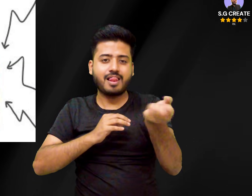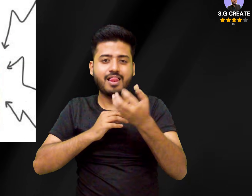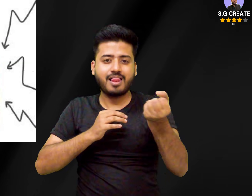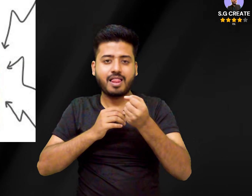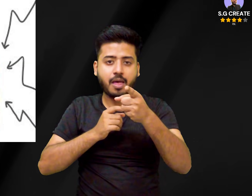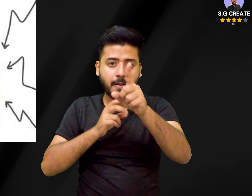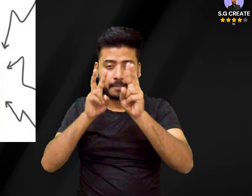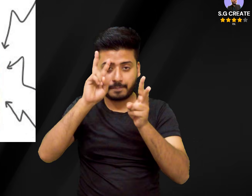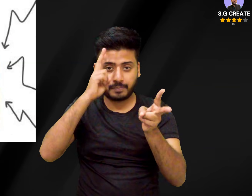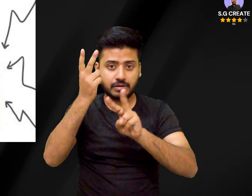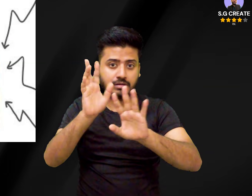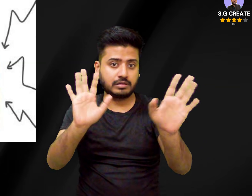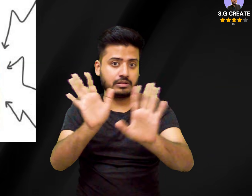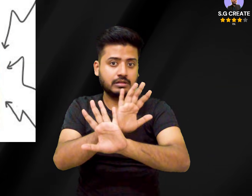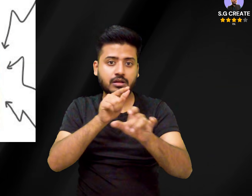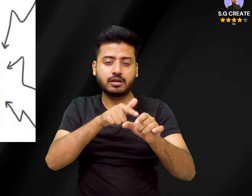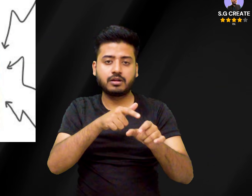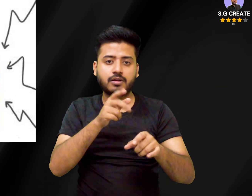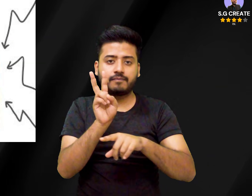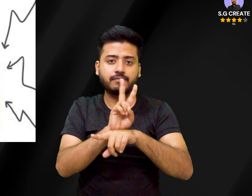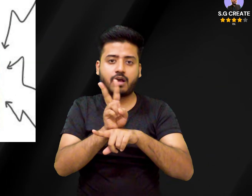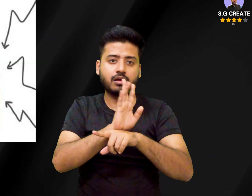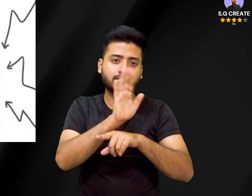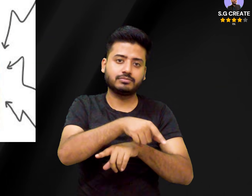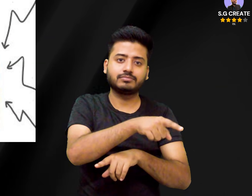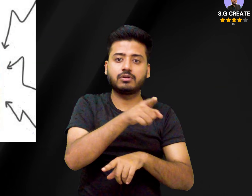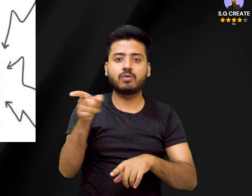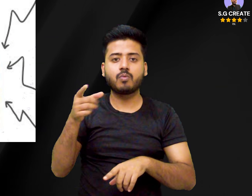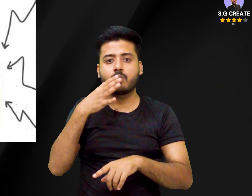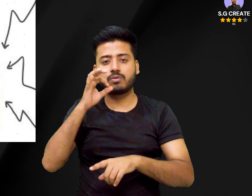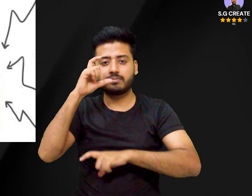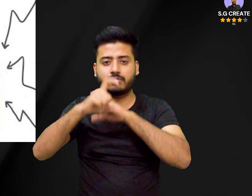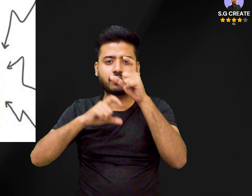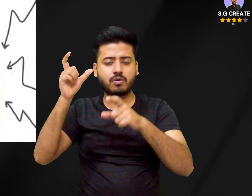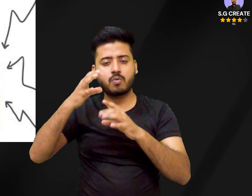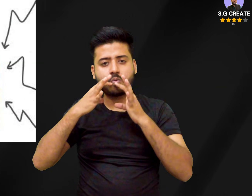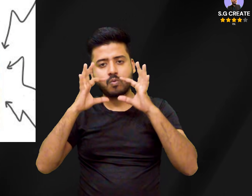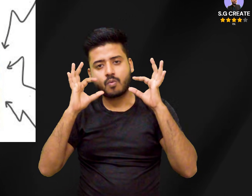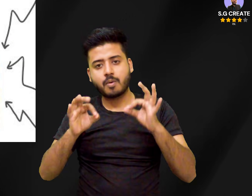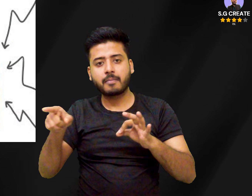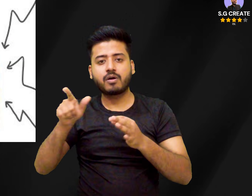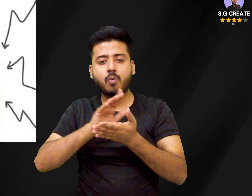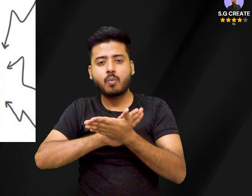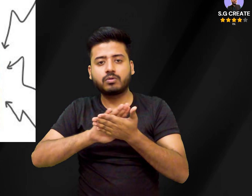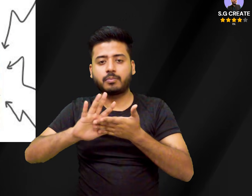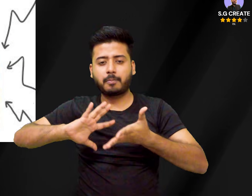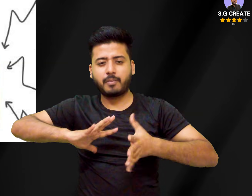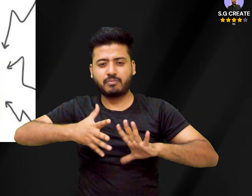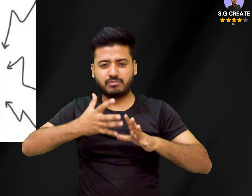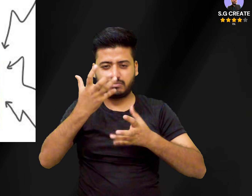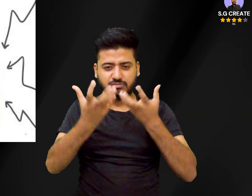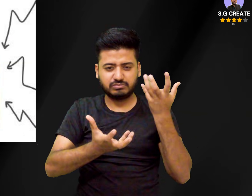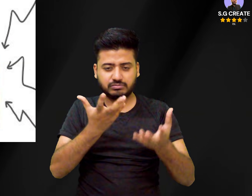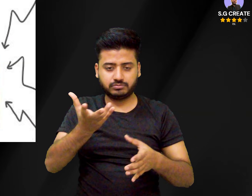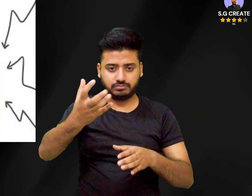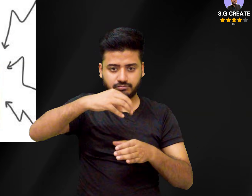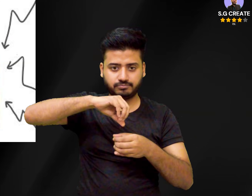value, including antioxidants and fatty acids, cold-pressed or traditional wood-pressed oil is the better option, as the low-heat